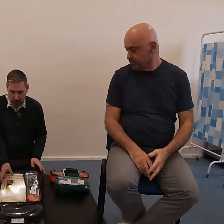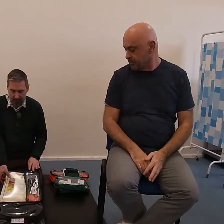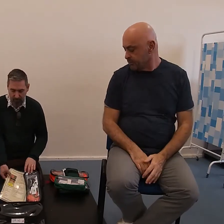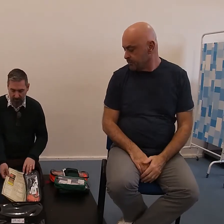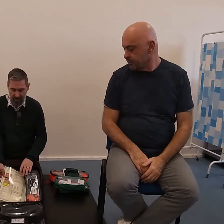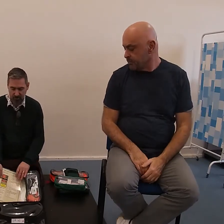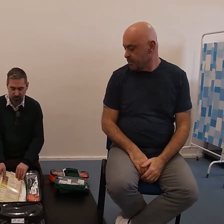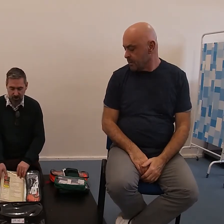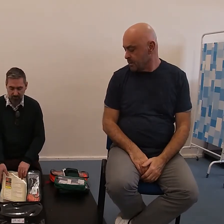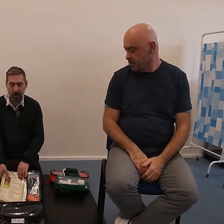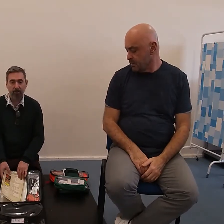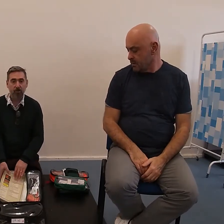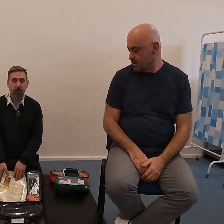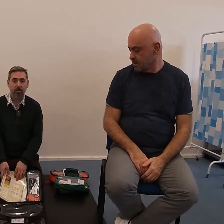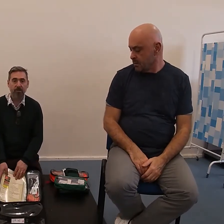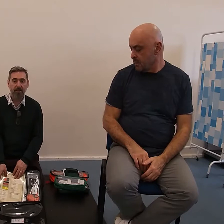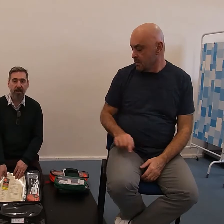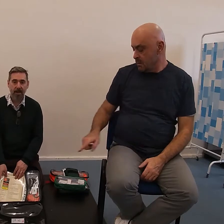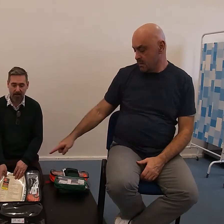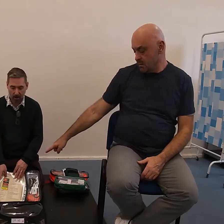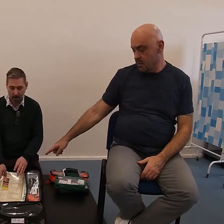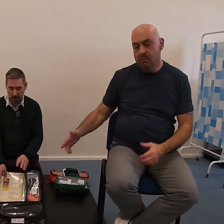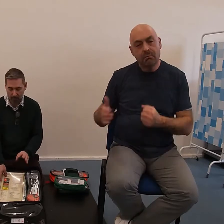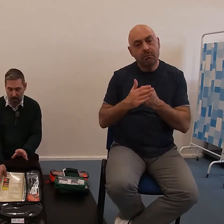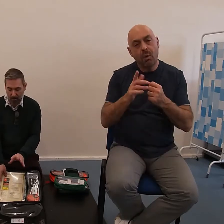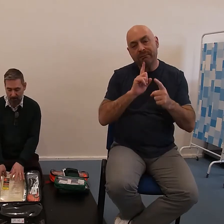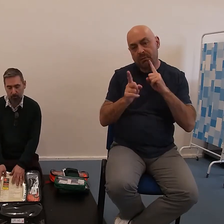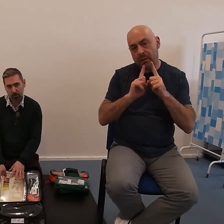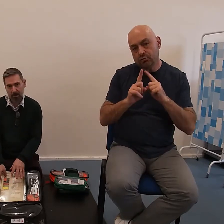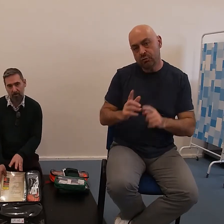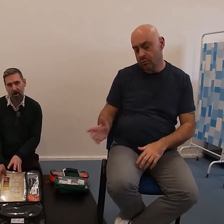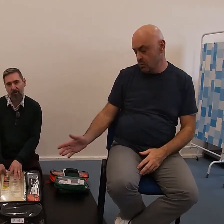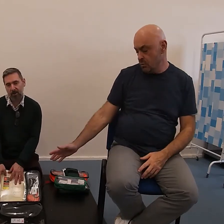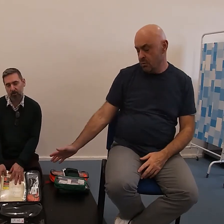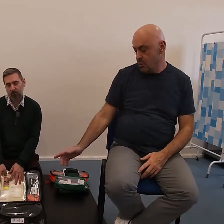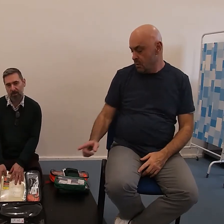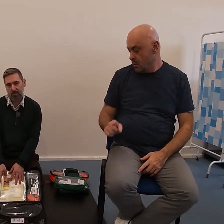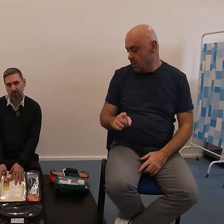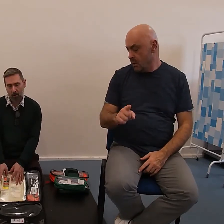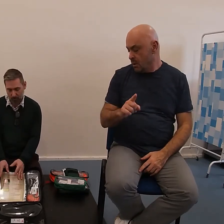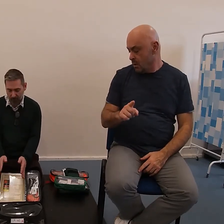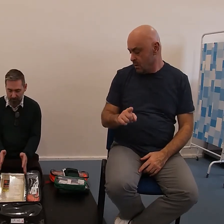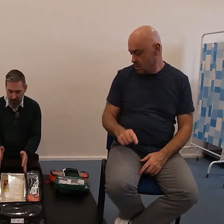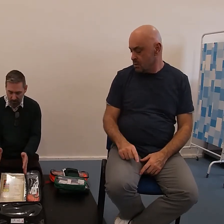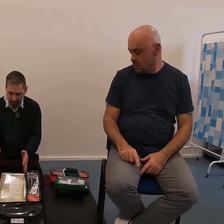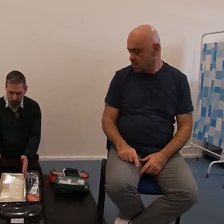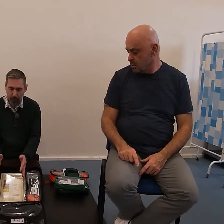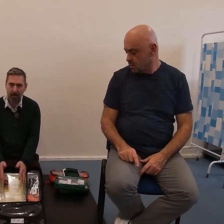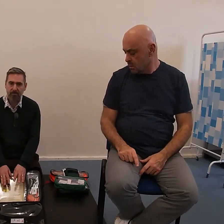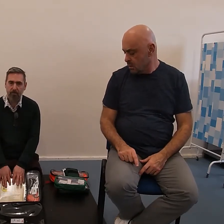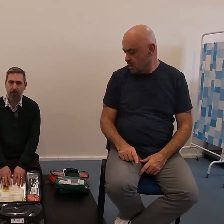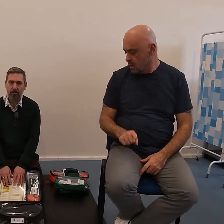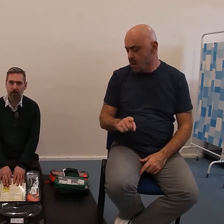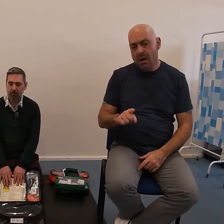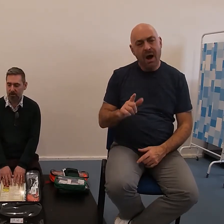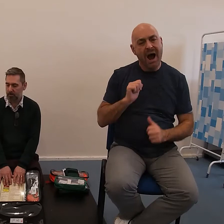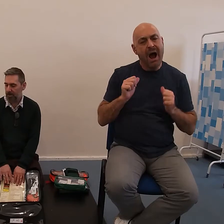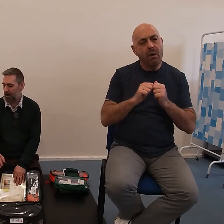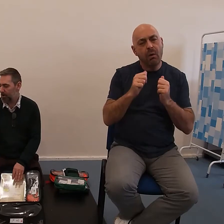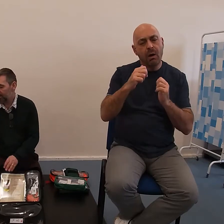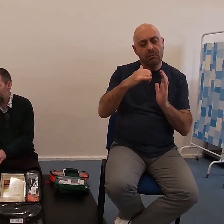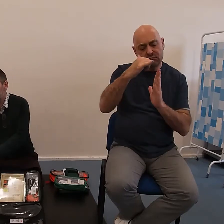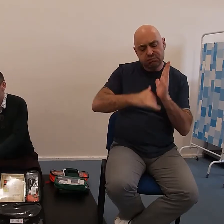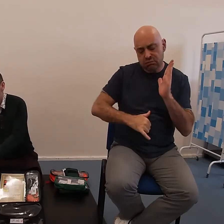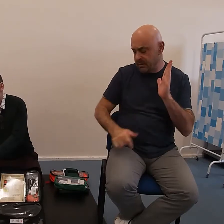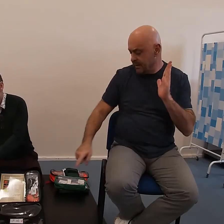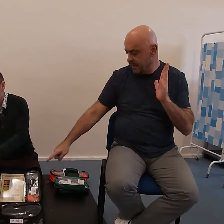Now, we've got an extra couple of documents in here. This was going to be our initial reason, or initial place for putting documents, but